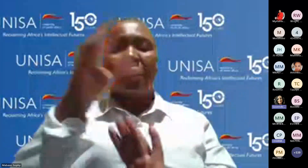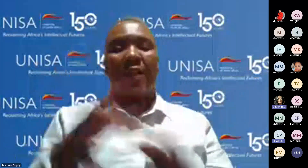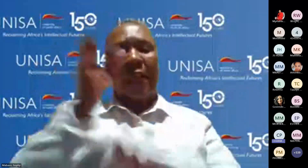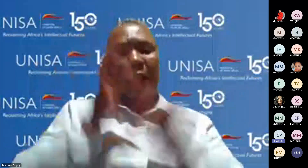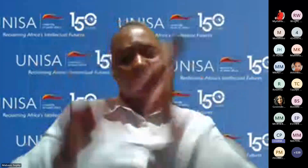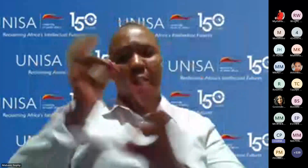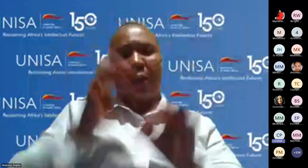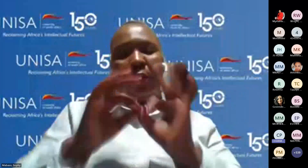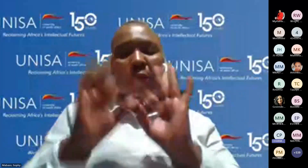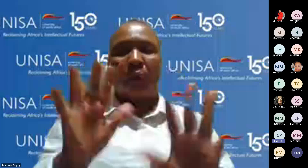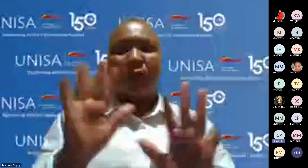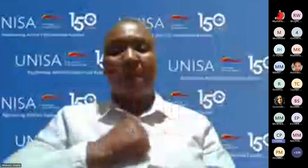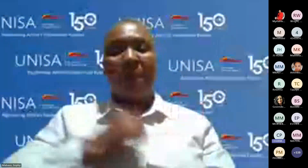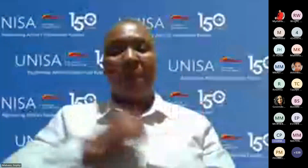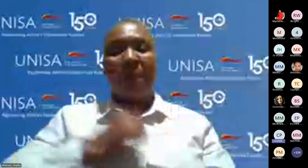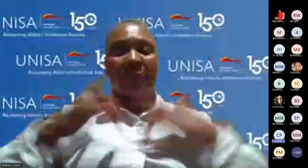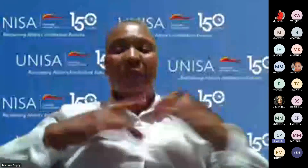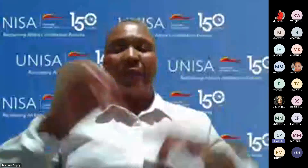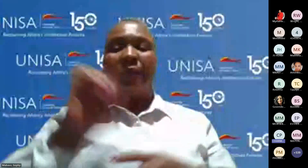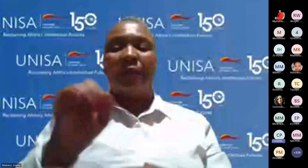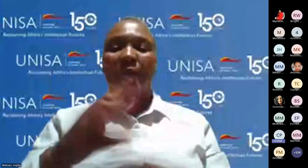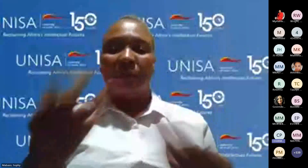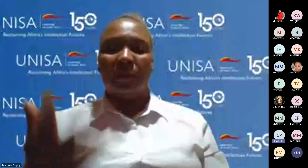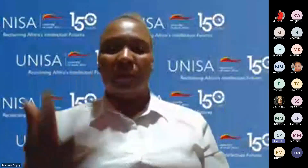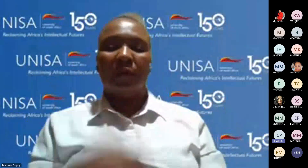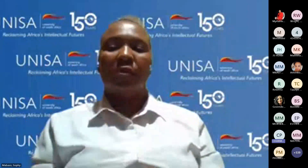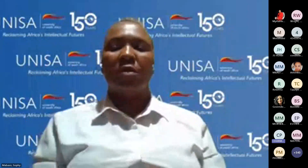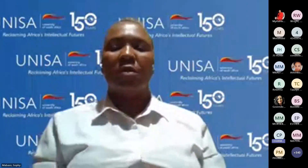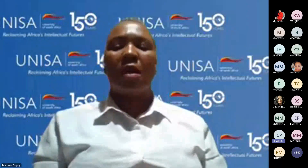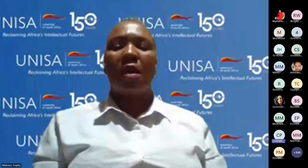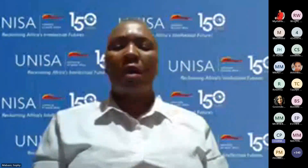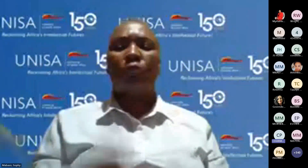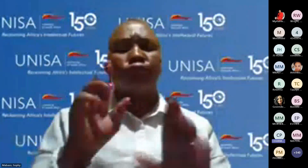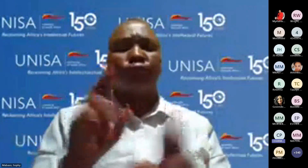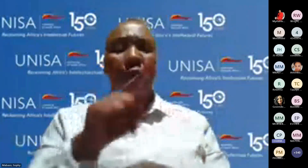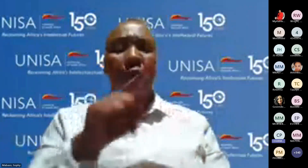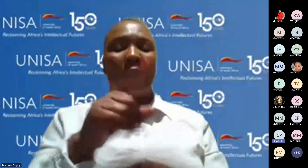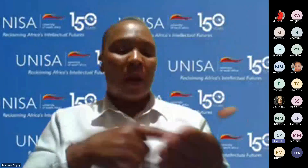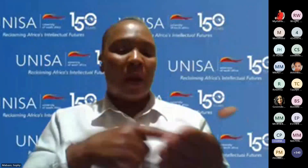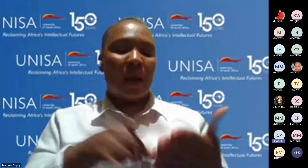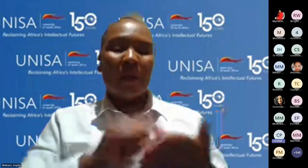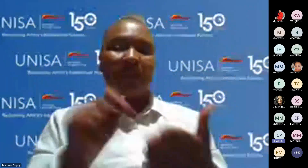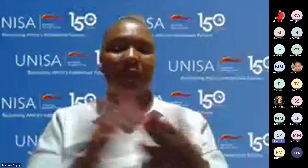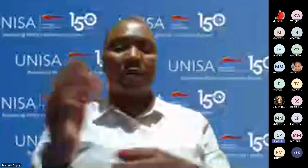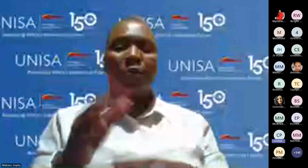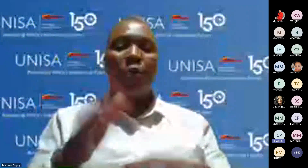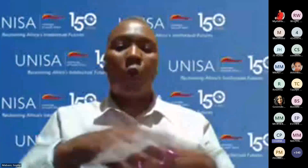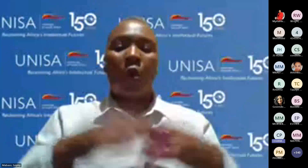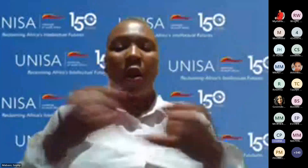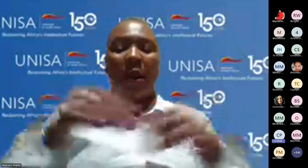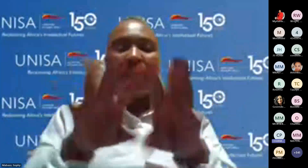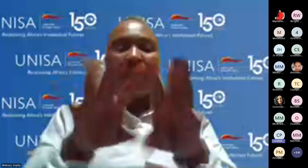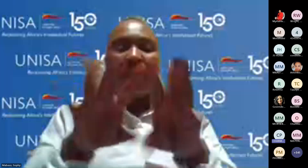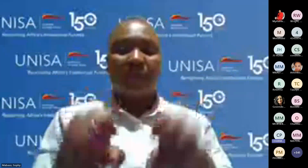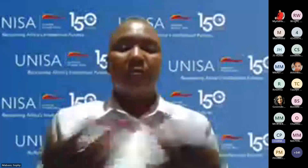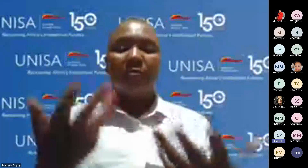My only concern is I was told that while you're writing your online exam,